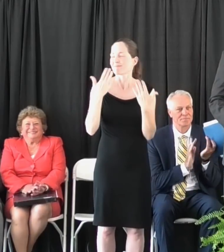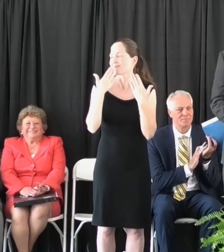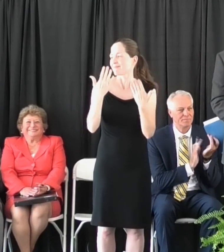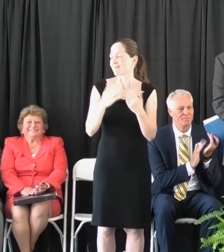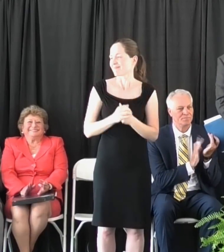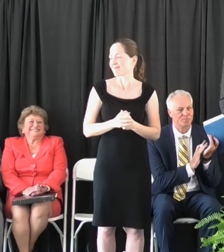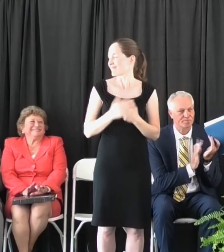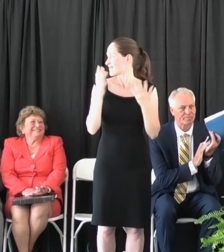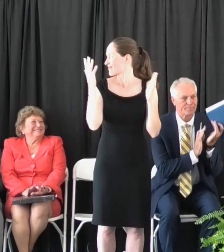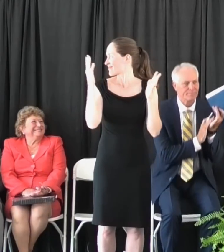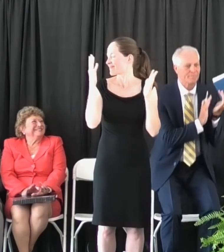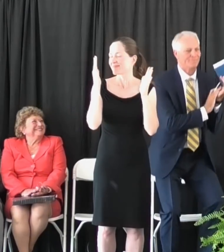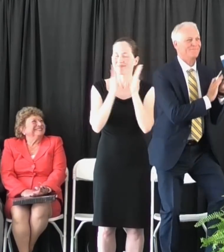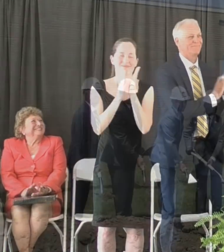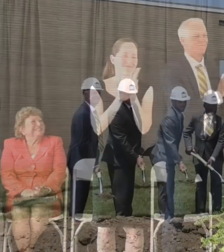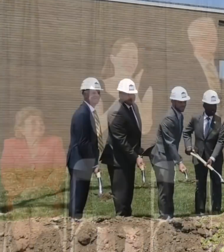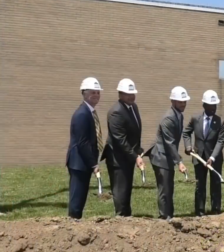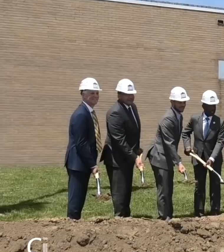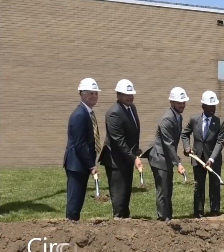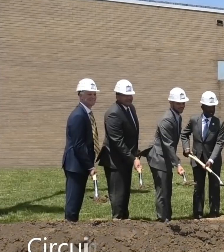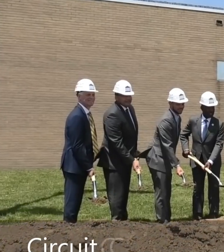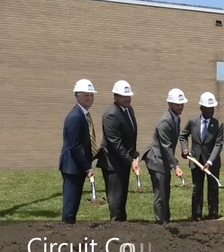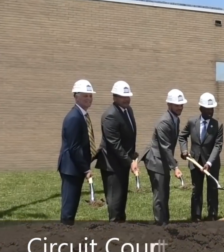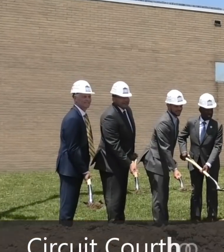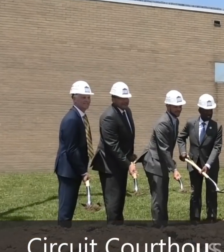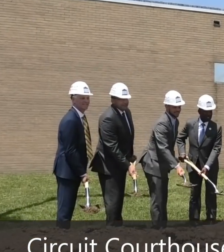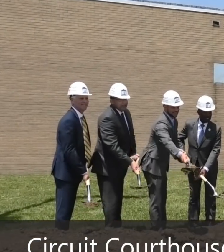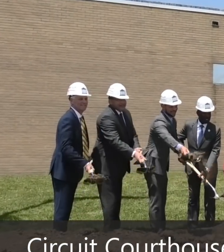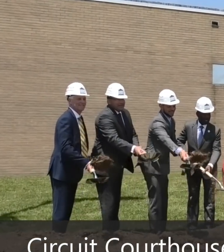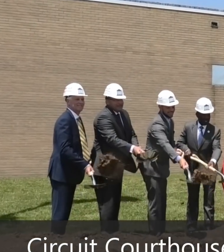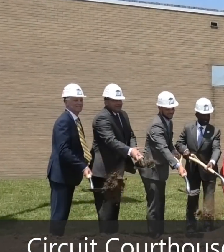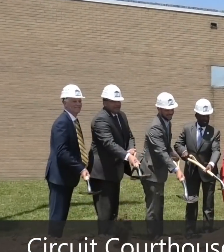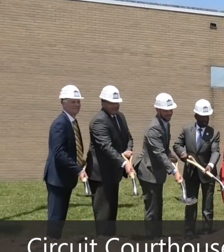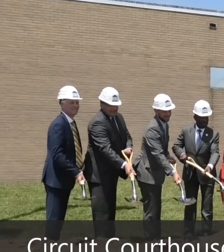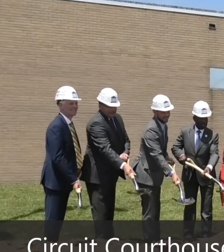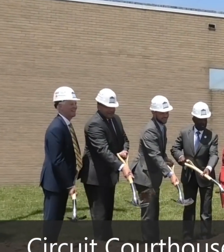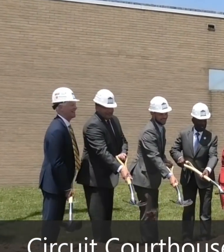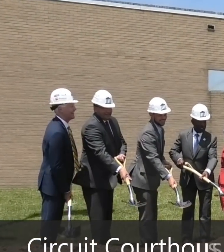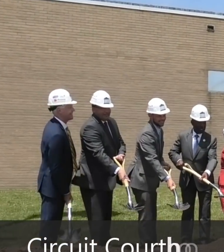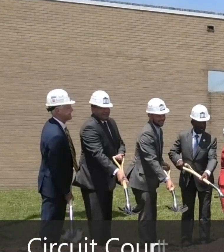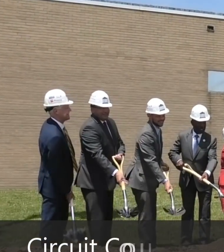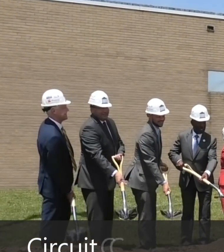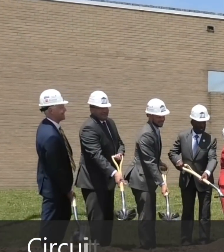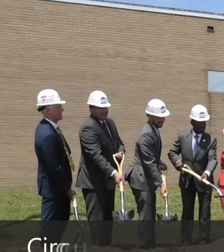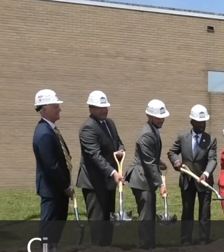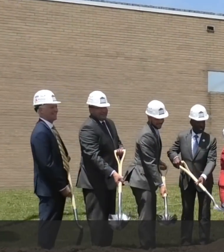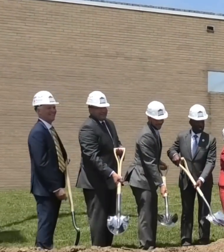3, 2, 1.